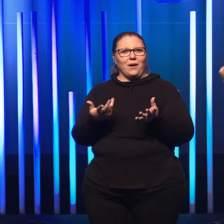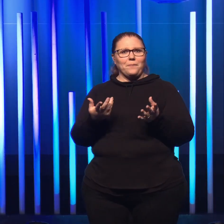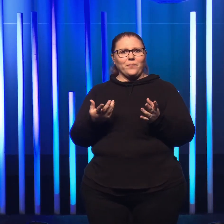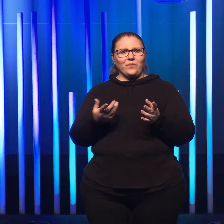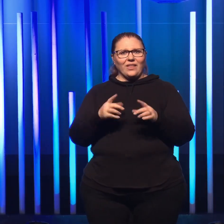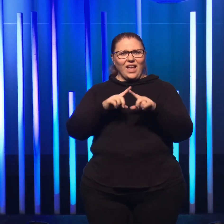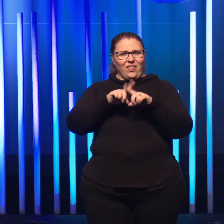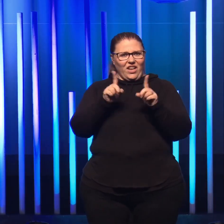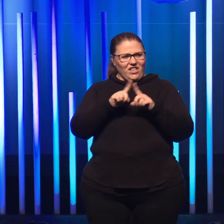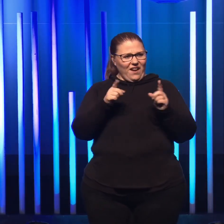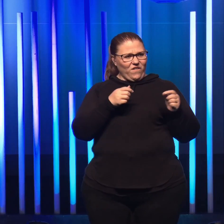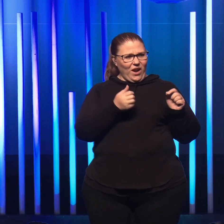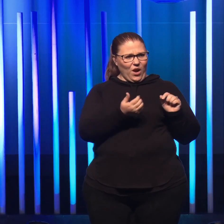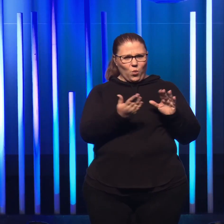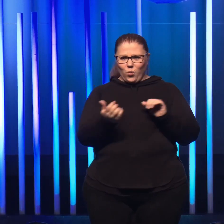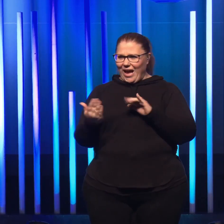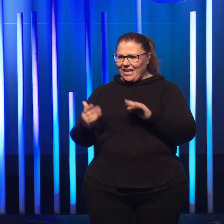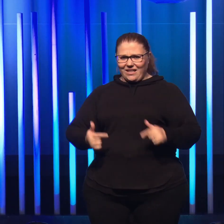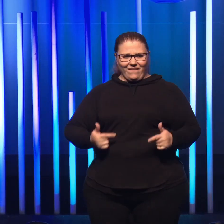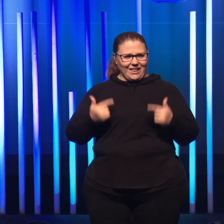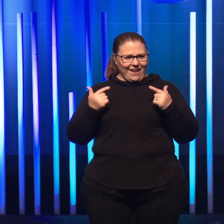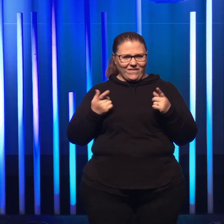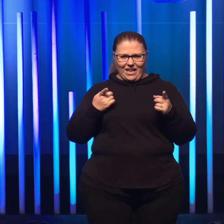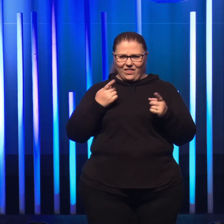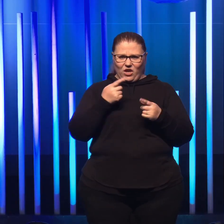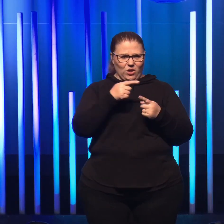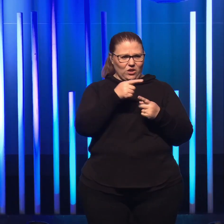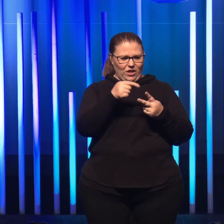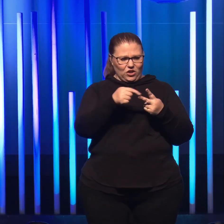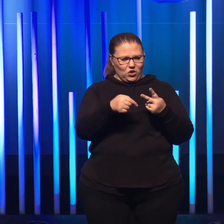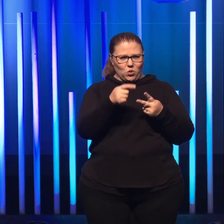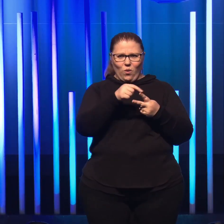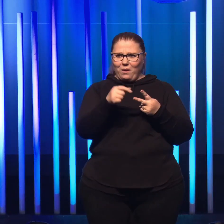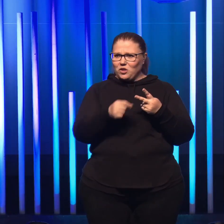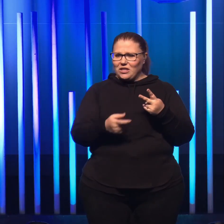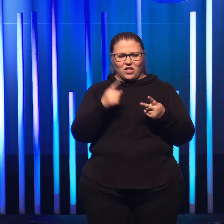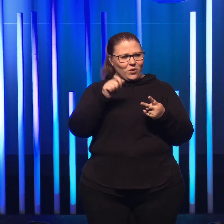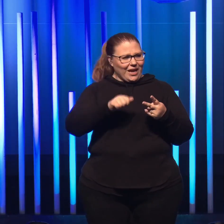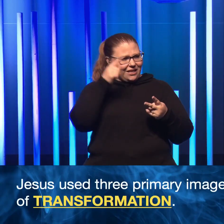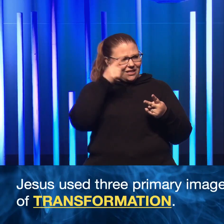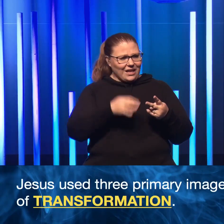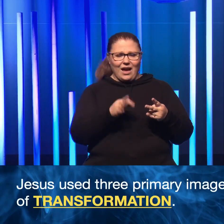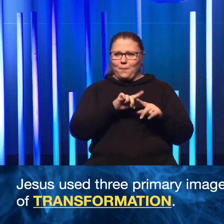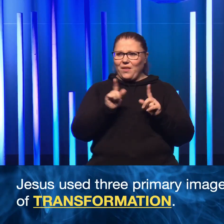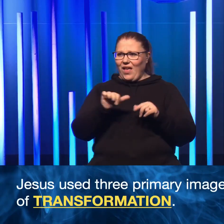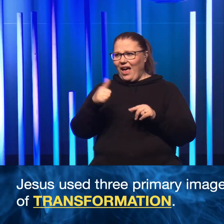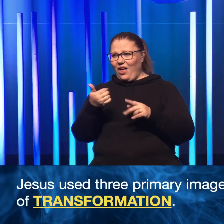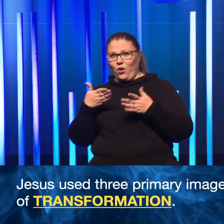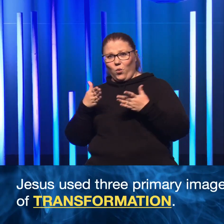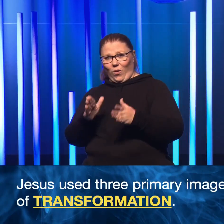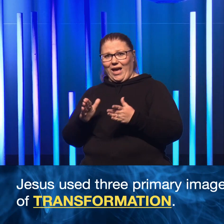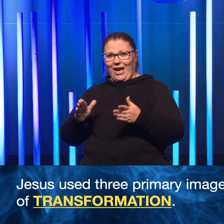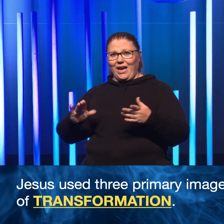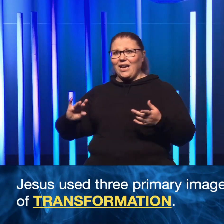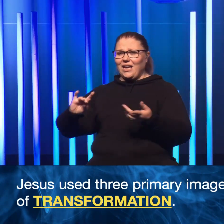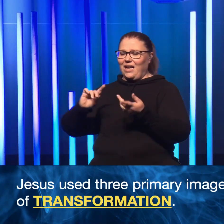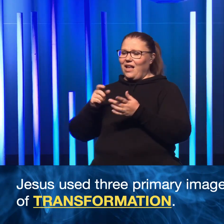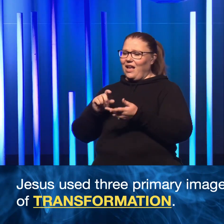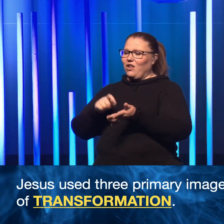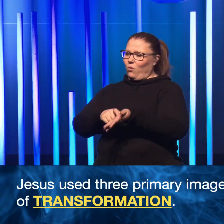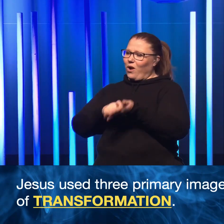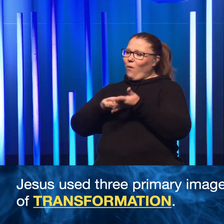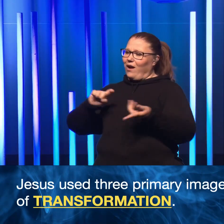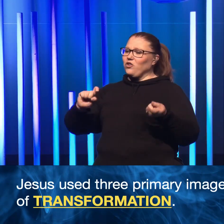different way of living. There's two ways of living, and you can make your choice, but this alternative way was a way of